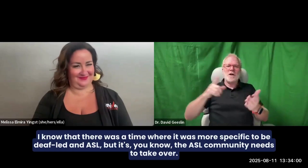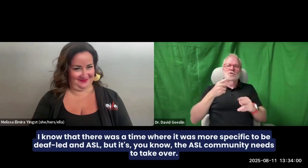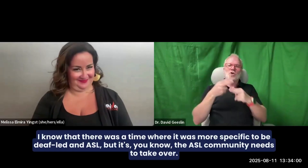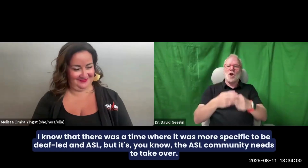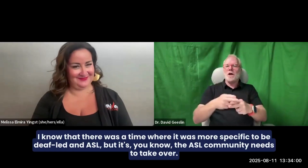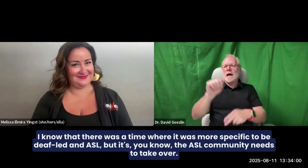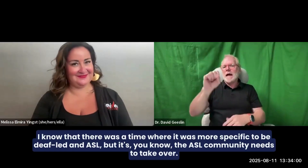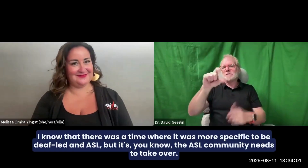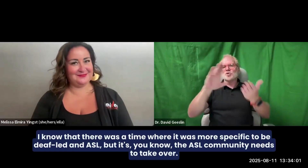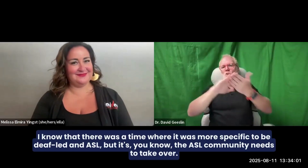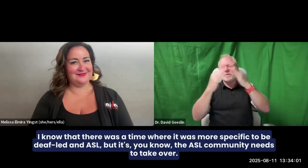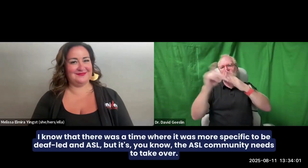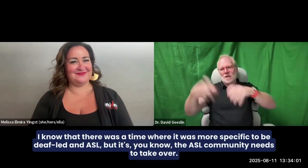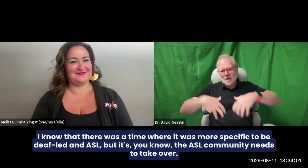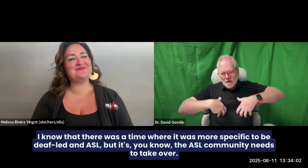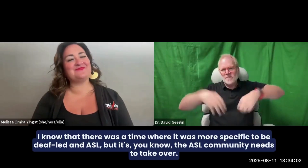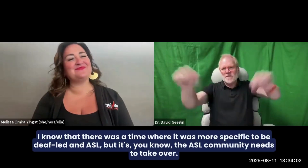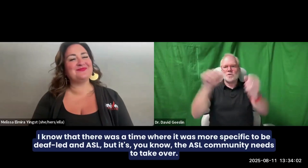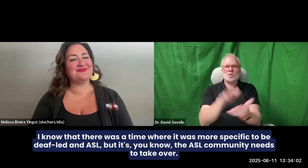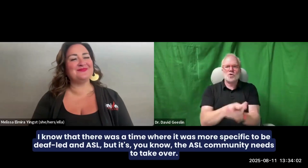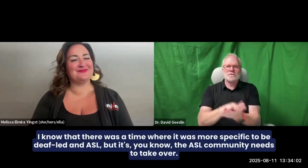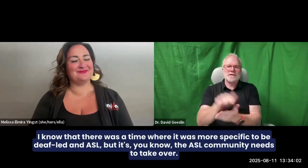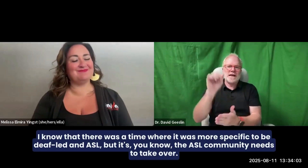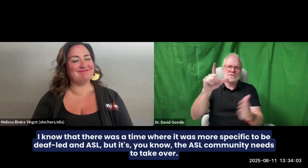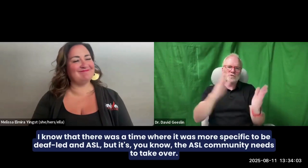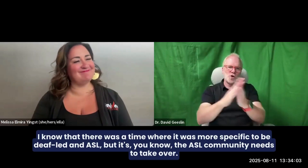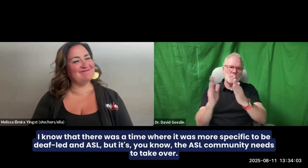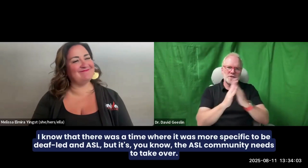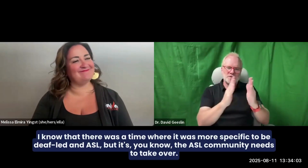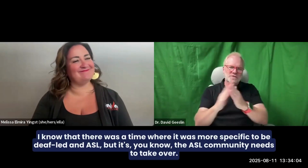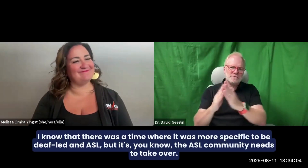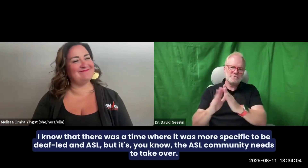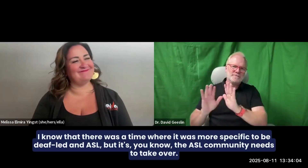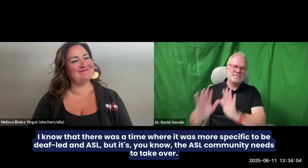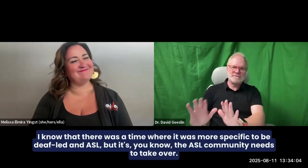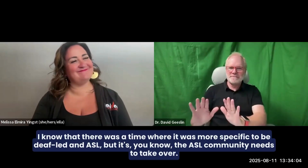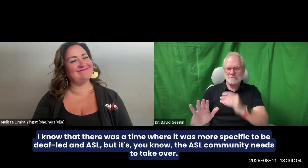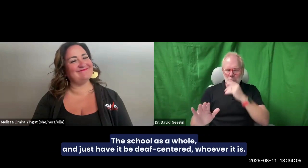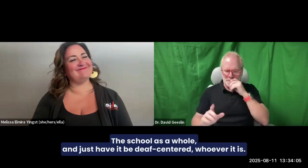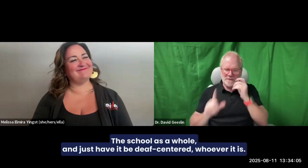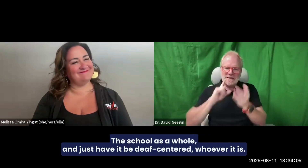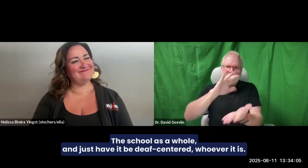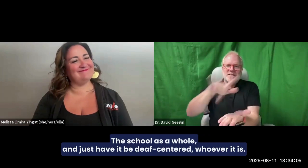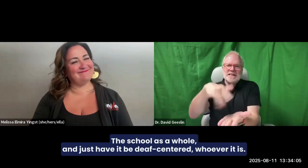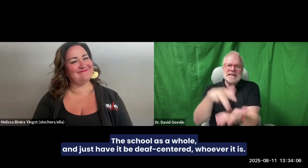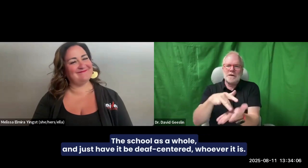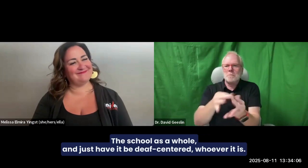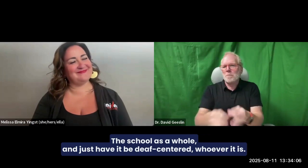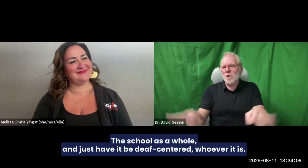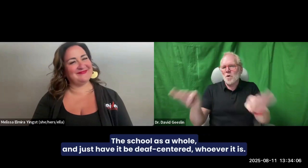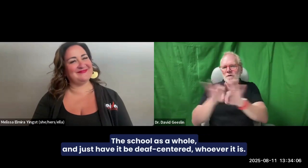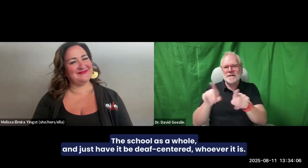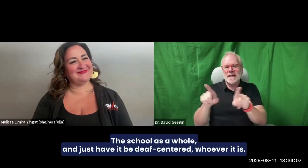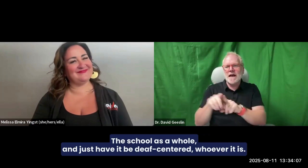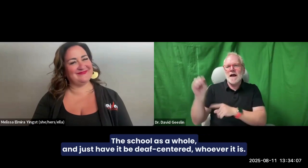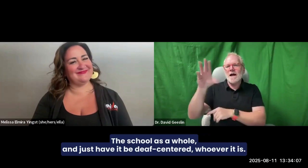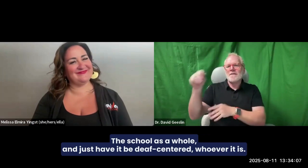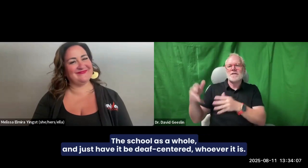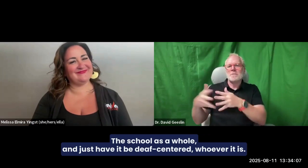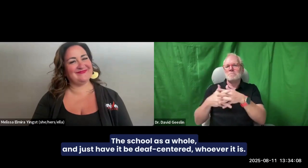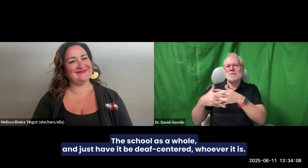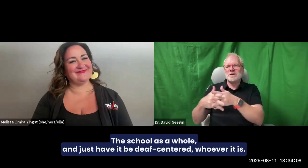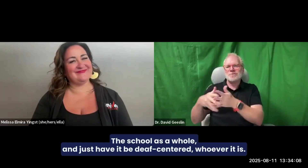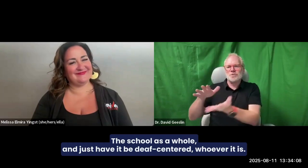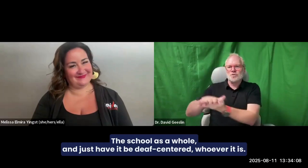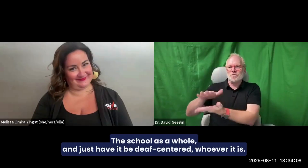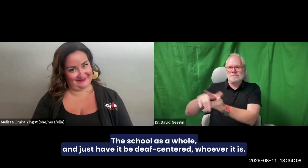be deaf led and ASL, but it's, the ASL community needs to take over the school as a whole and just have it